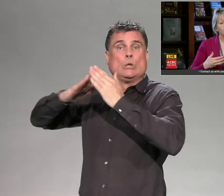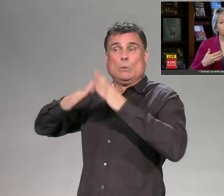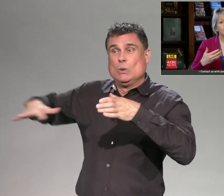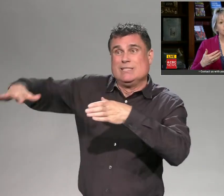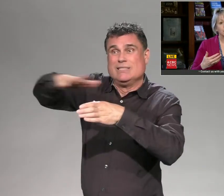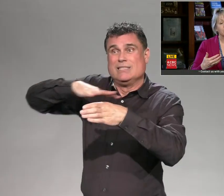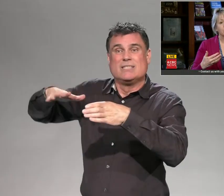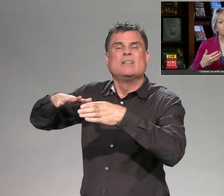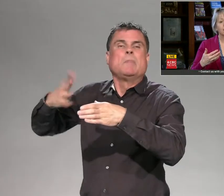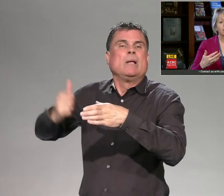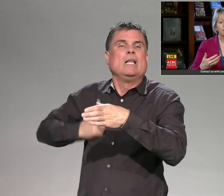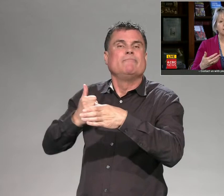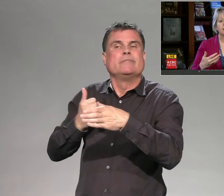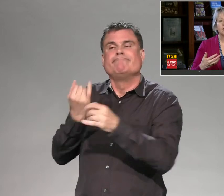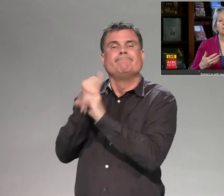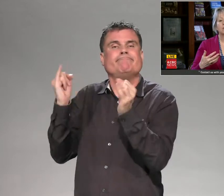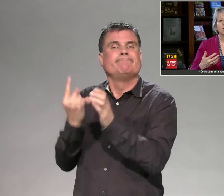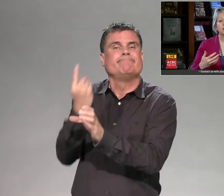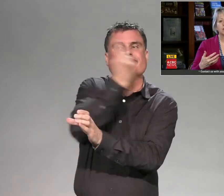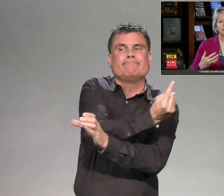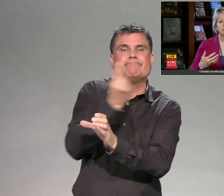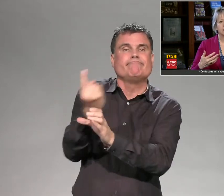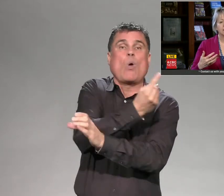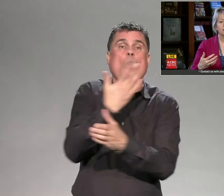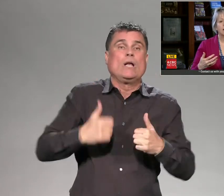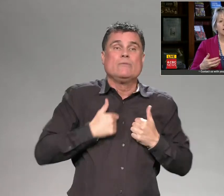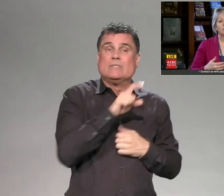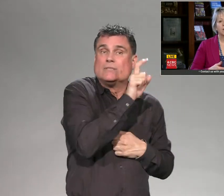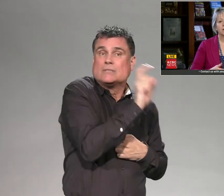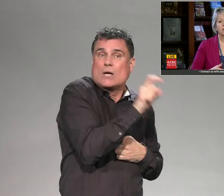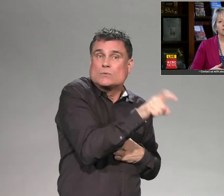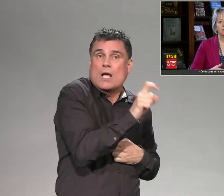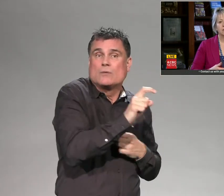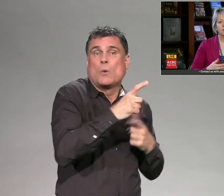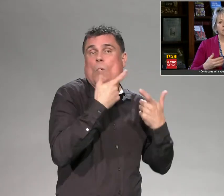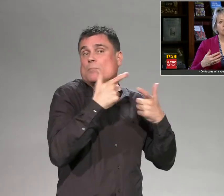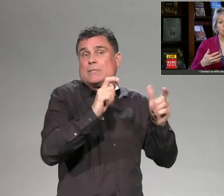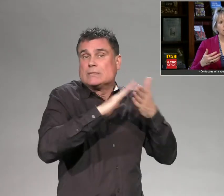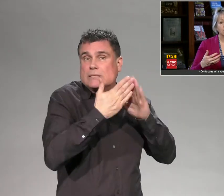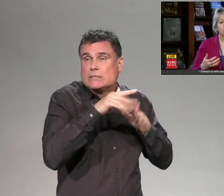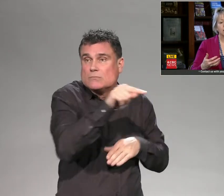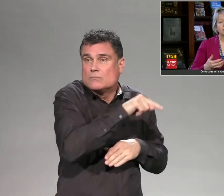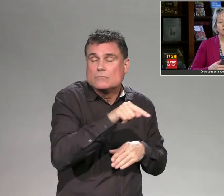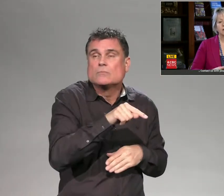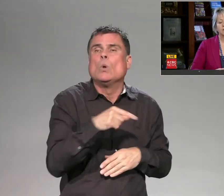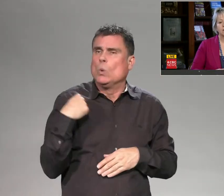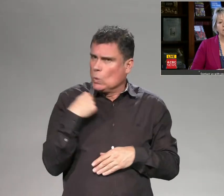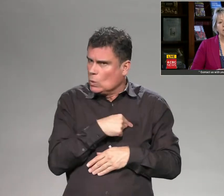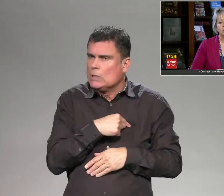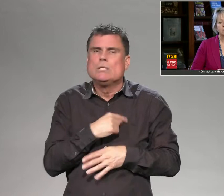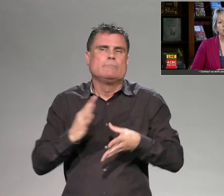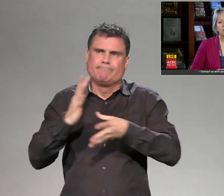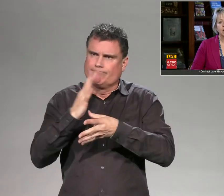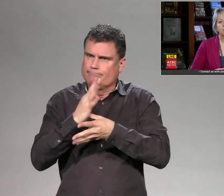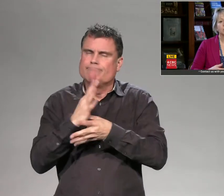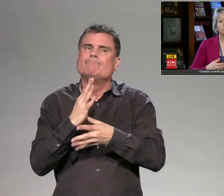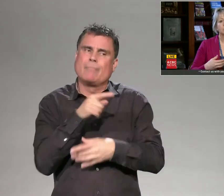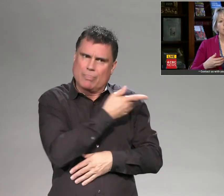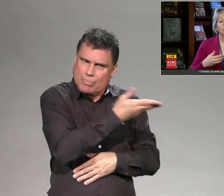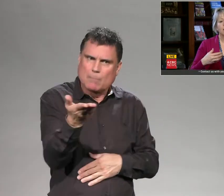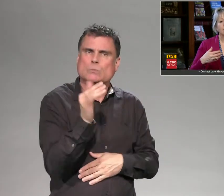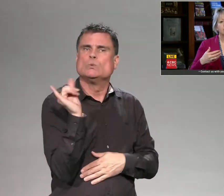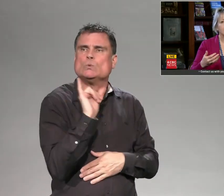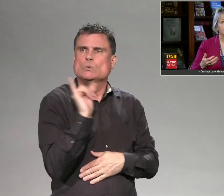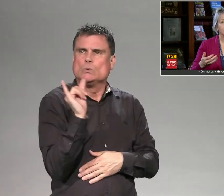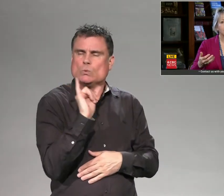we've prioritized them again by recognizing the issues that they face, and being able